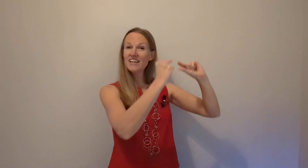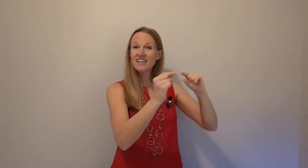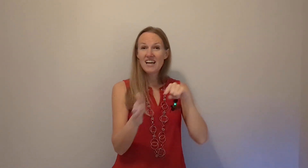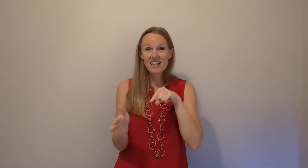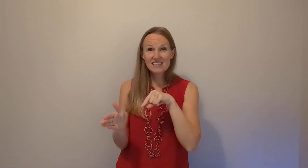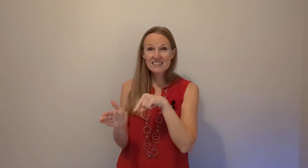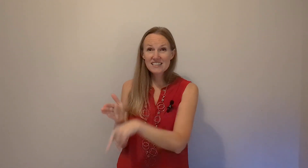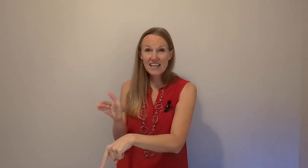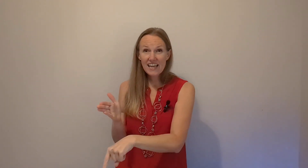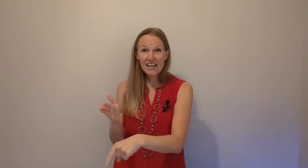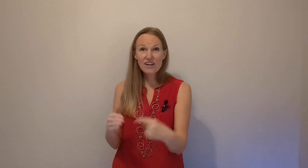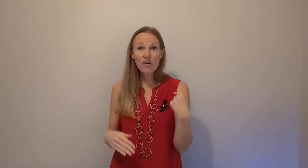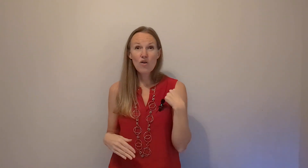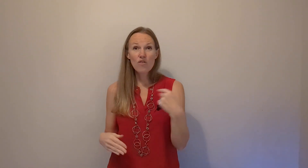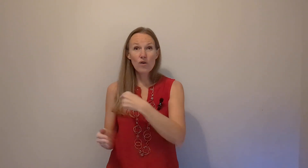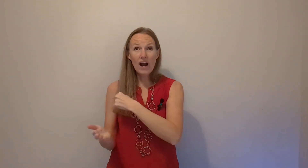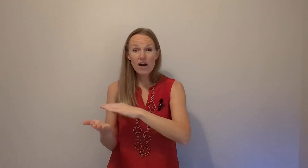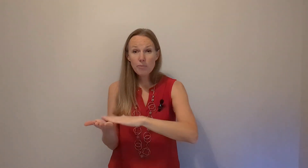given, slain for our